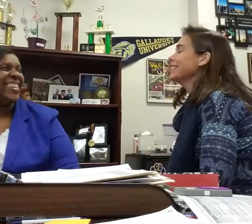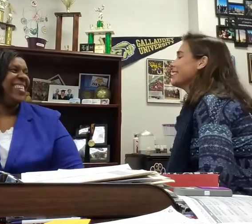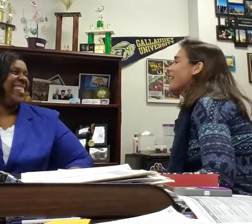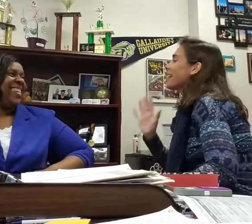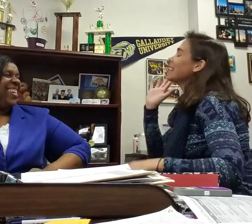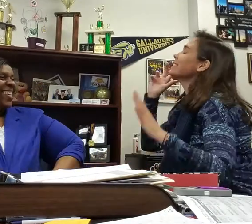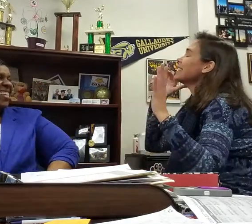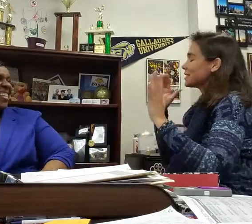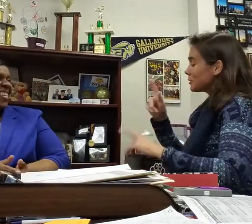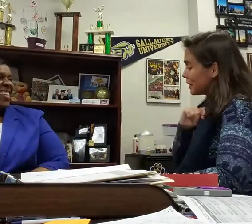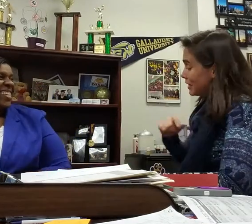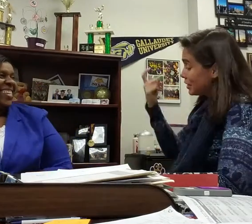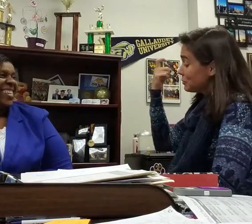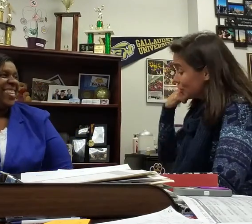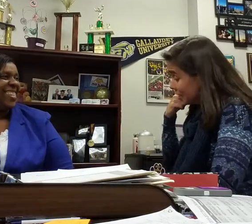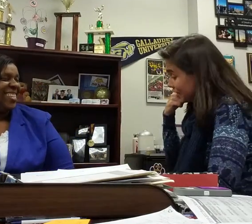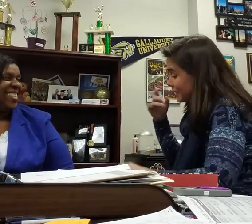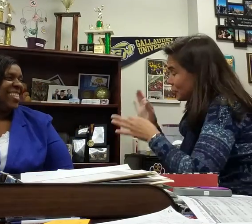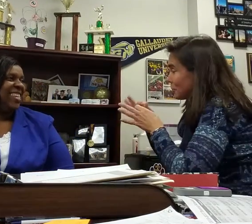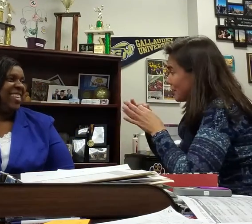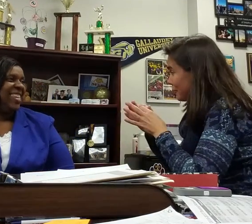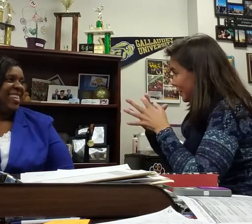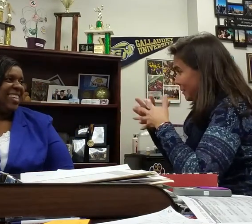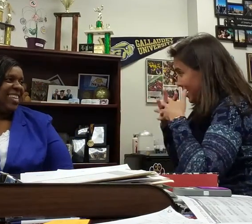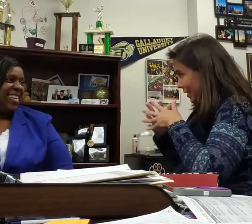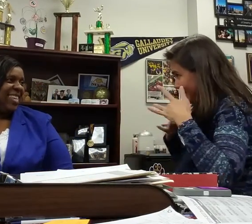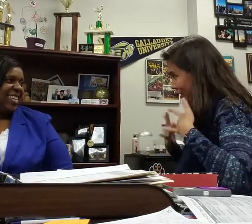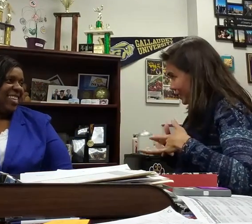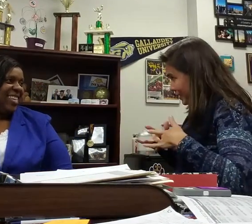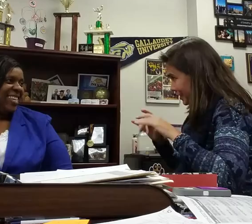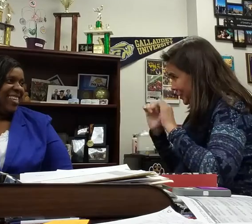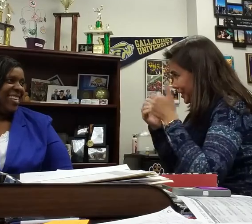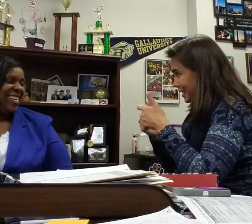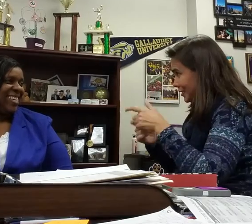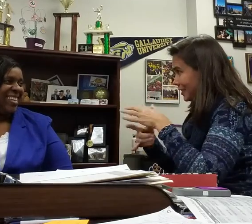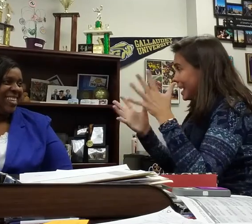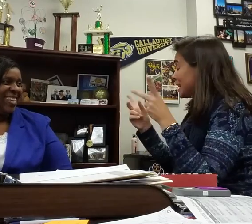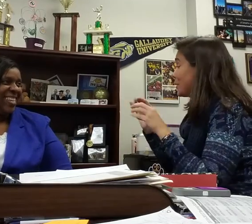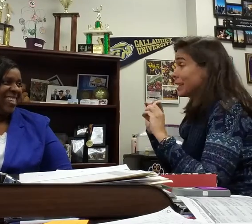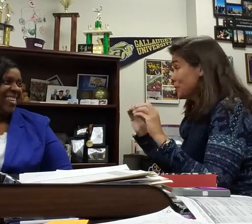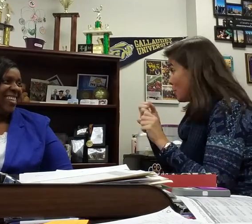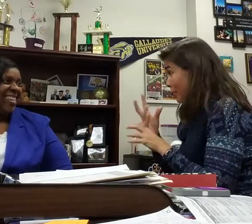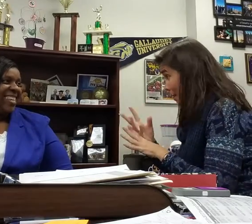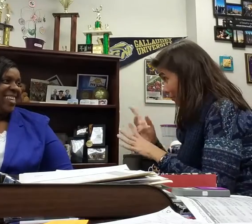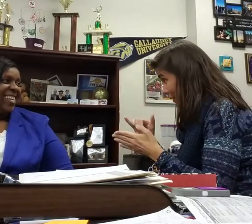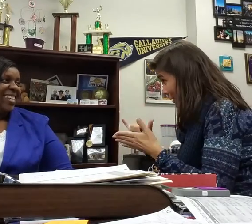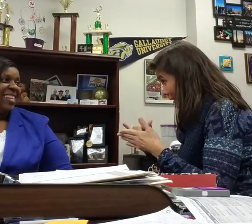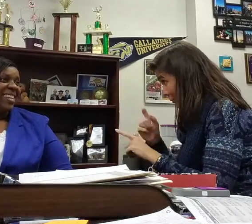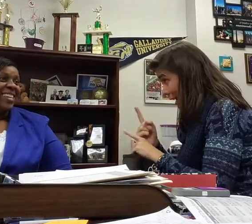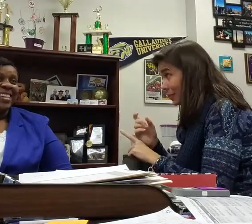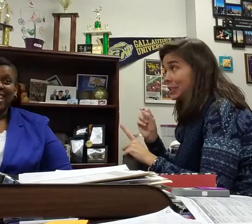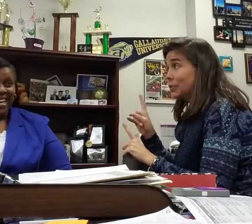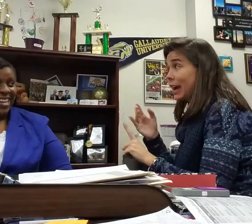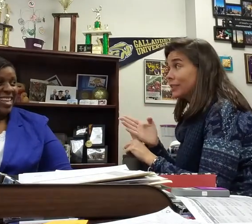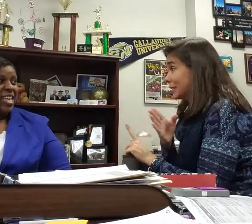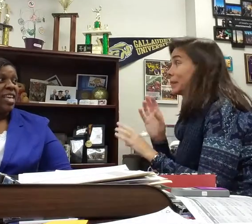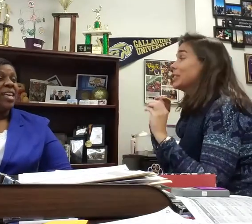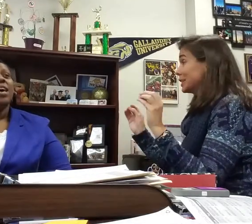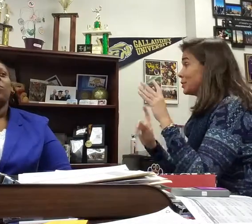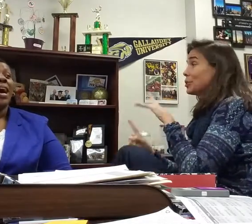All right. So, Tiffany, you just interpreted for the American Heart Association thing, and you had no prep for that, right? Or did you have a little? None. Well, I